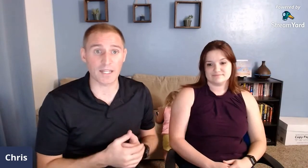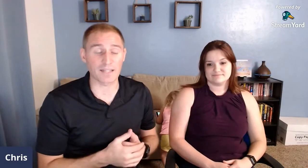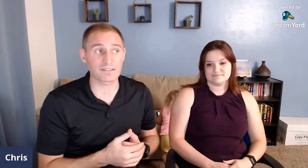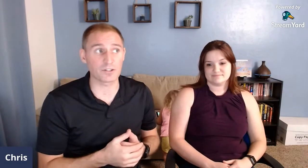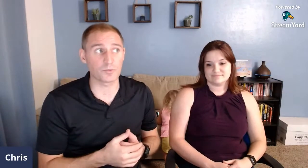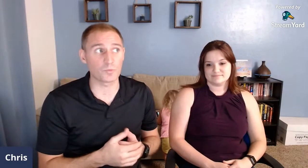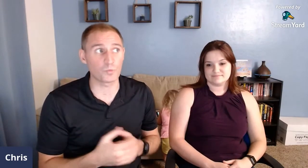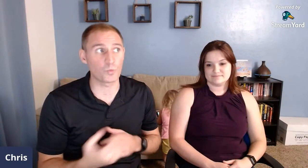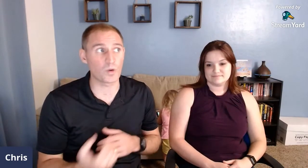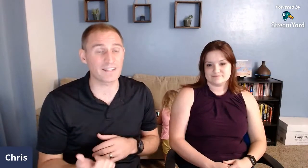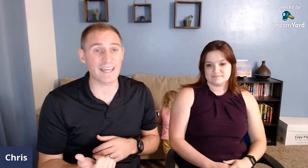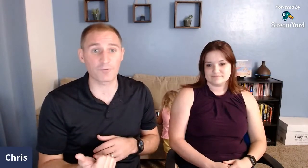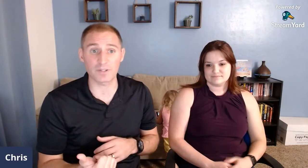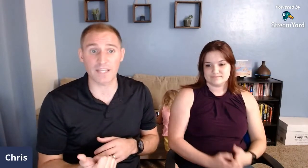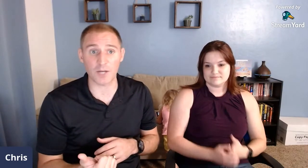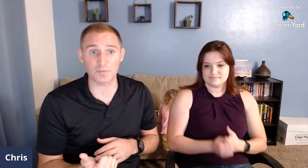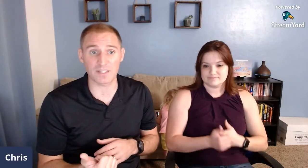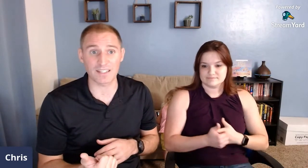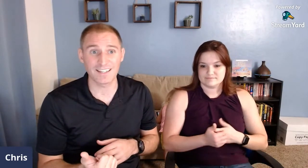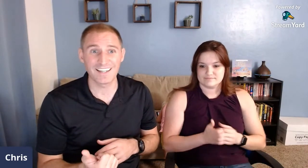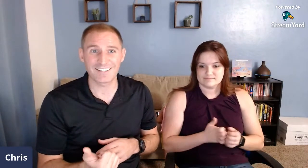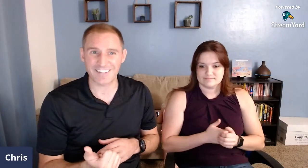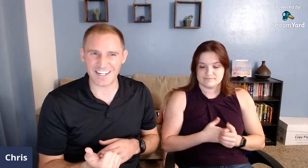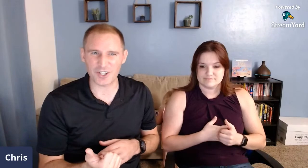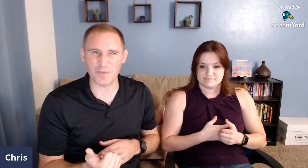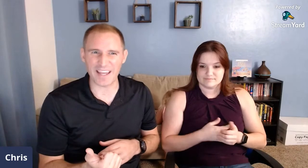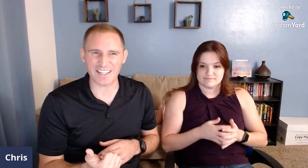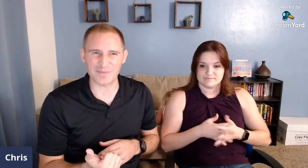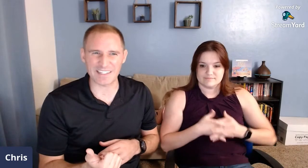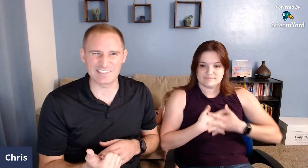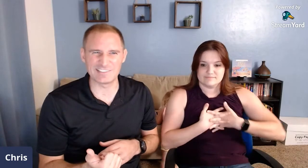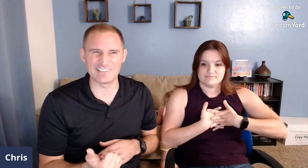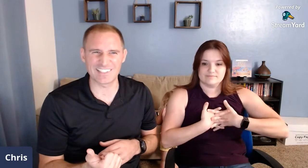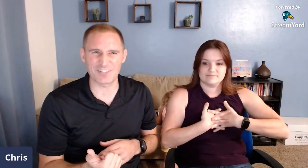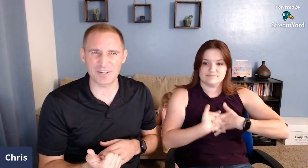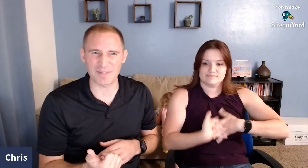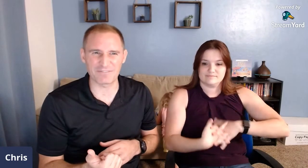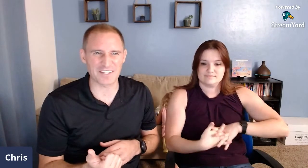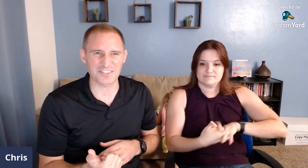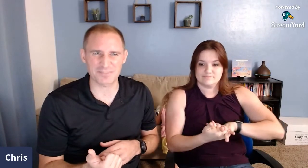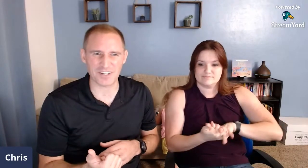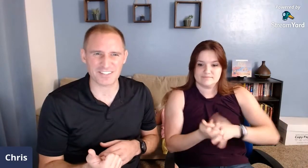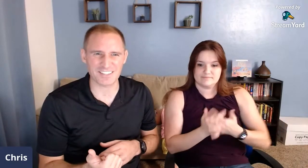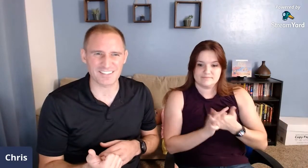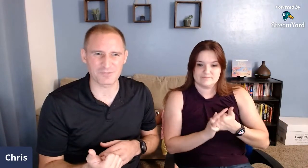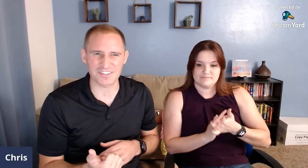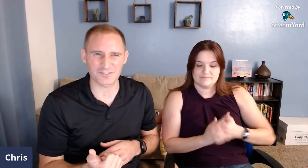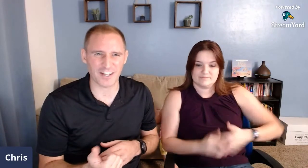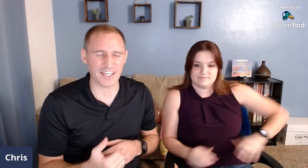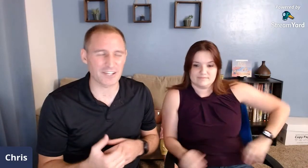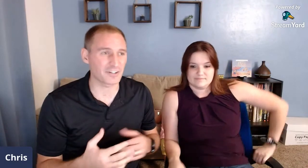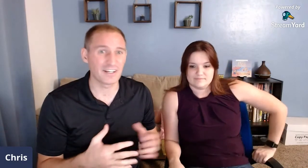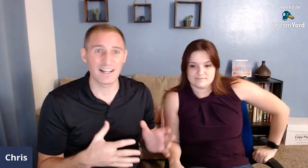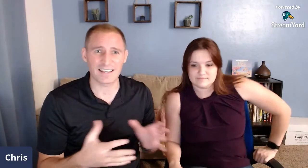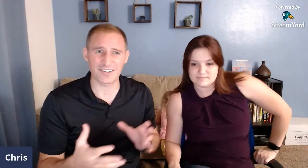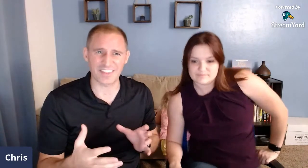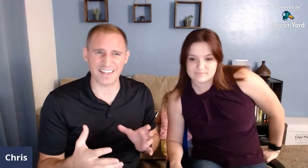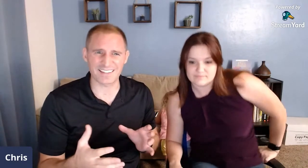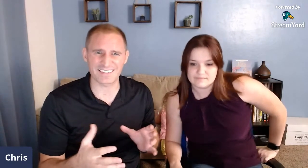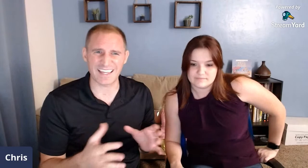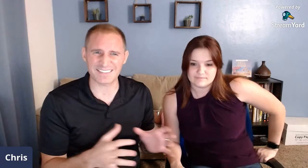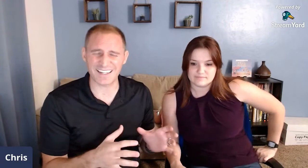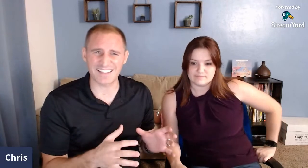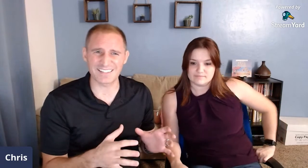sign through it. And so one, that really helped me kind of go back and like, ooh, you know what, my facial expression wasn't right, or you